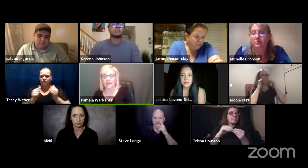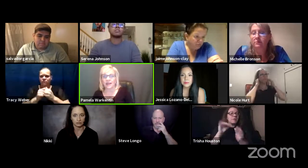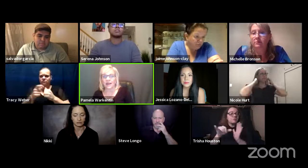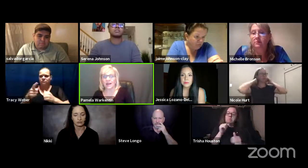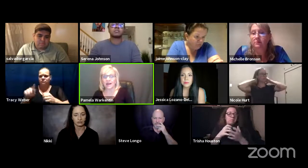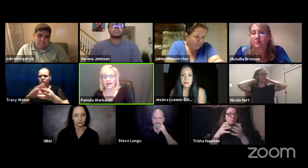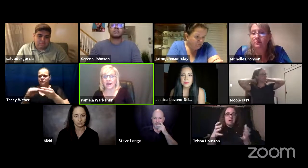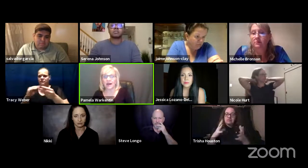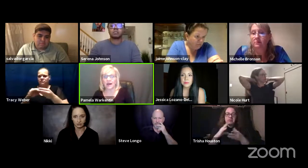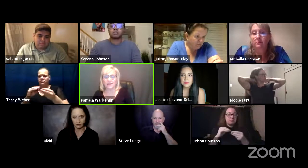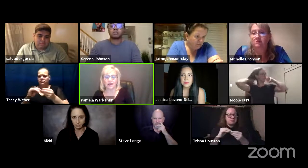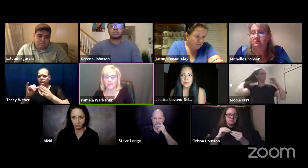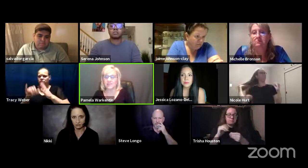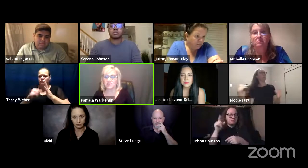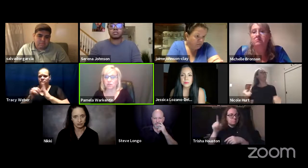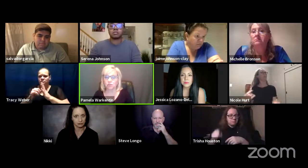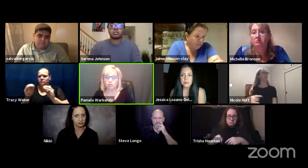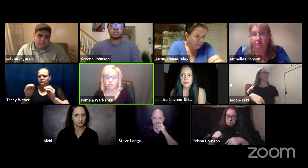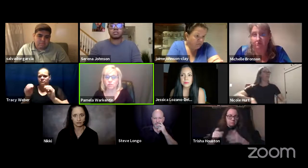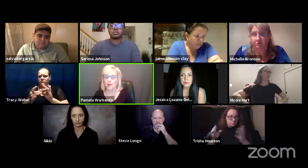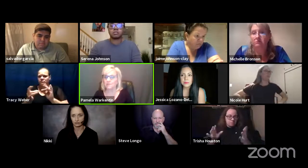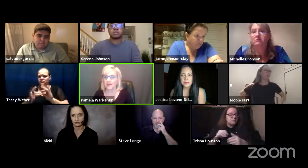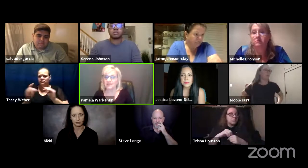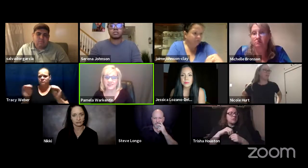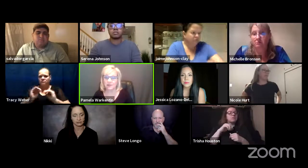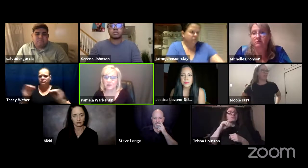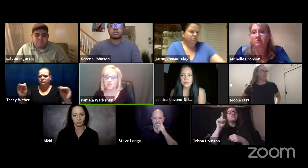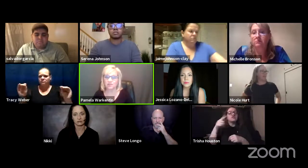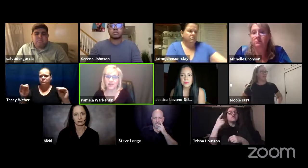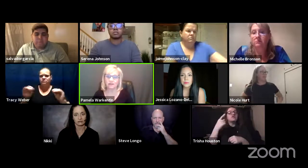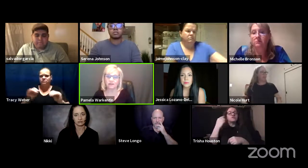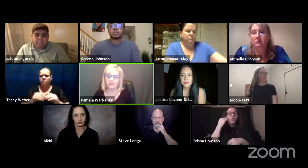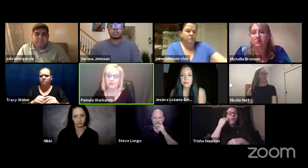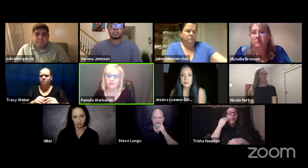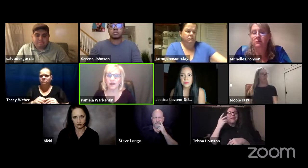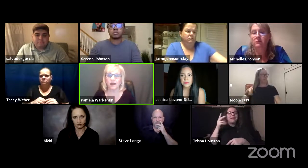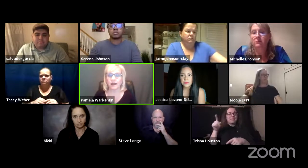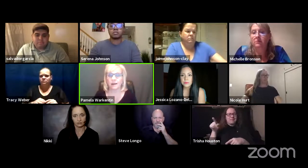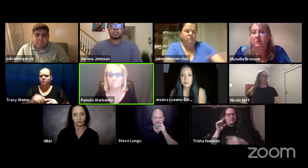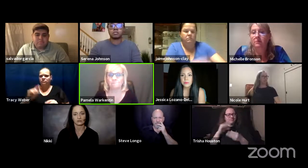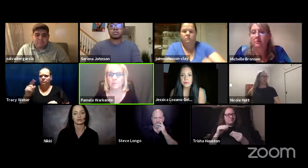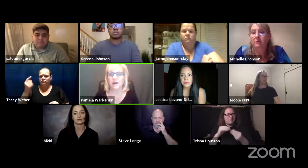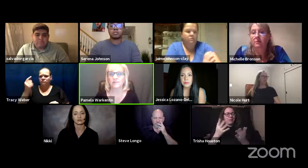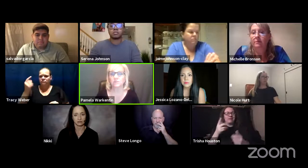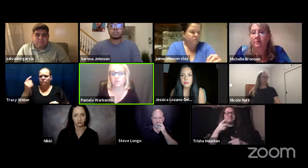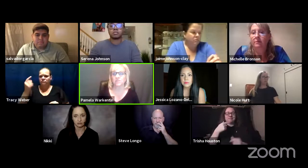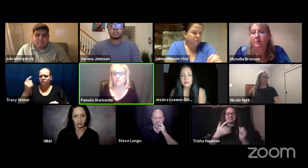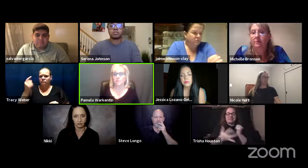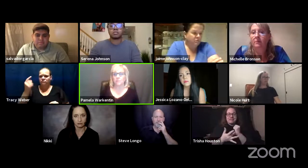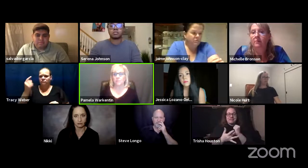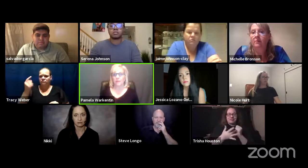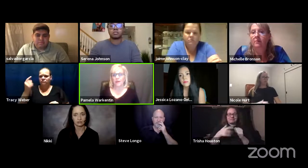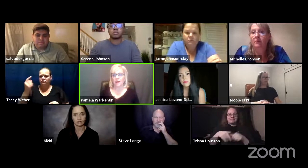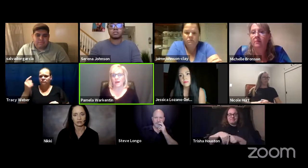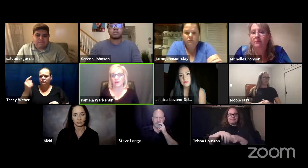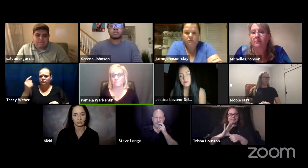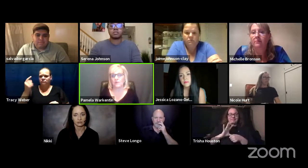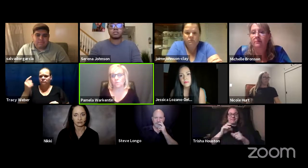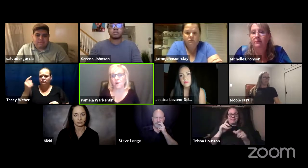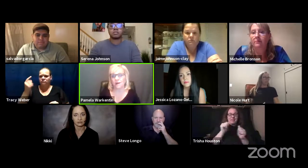Checking the comments on YouTube. I'm not seeing much there, but just be